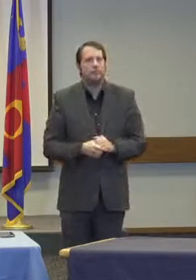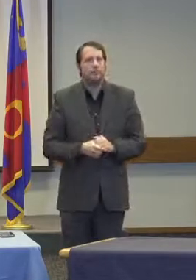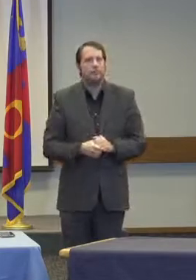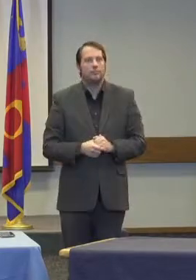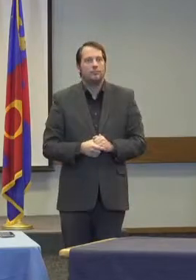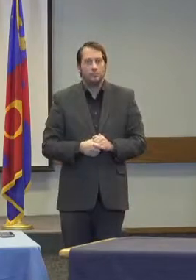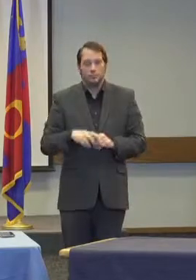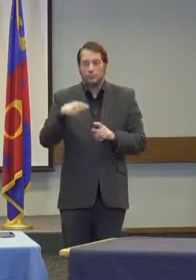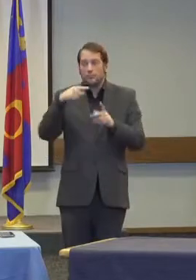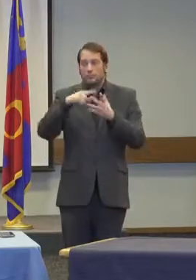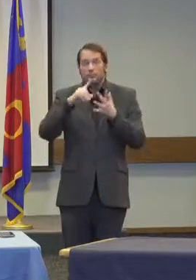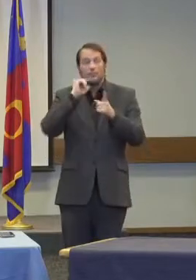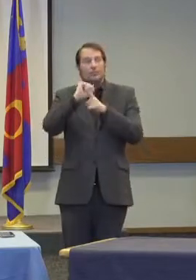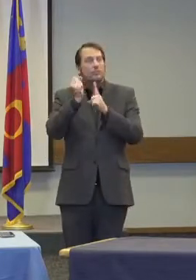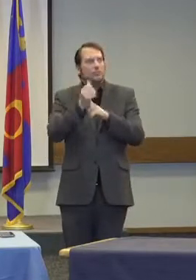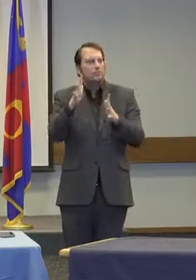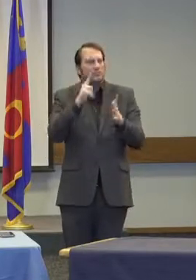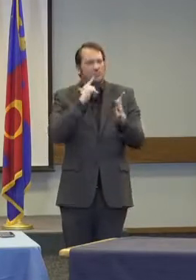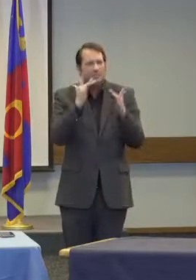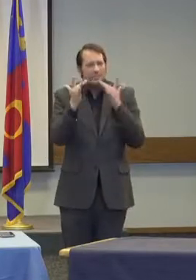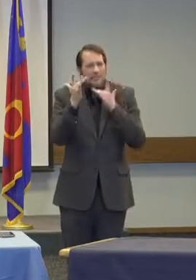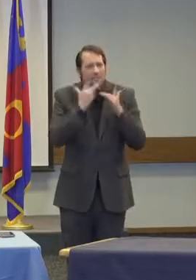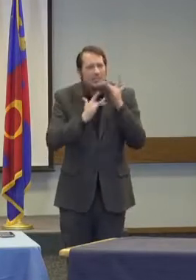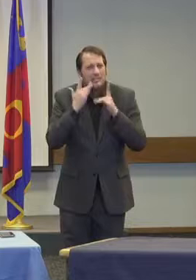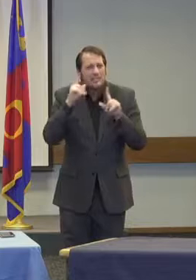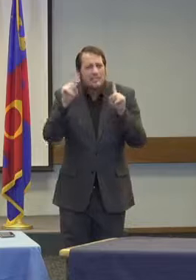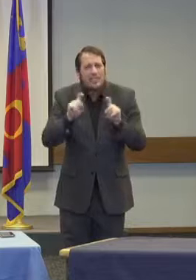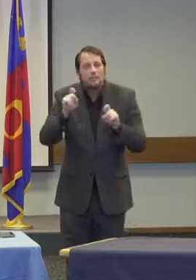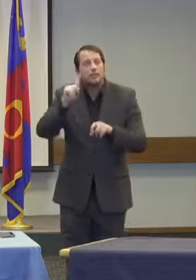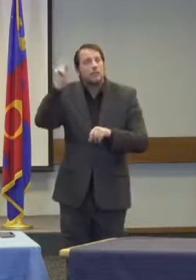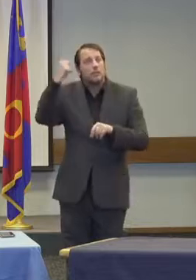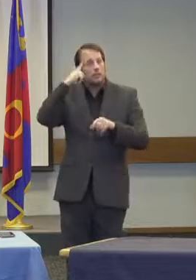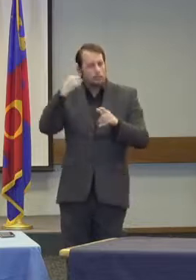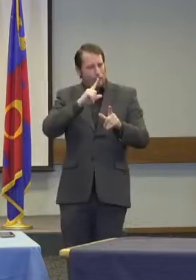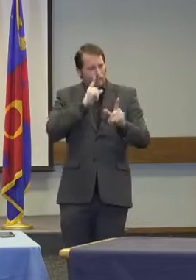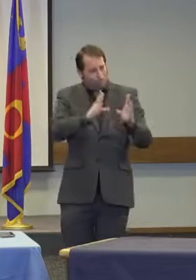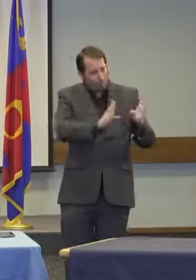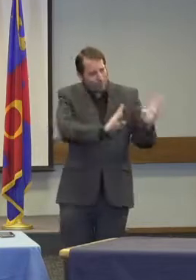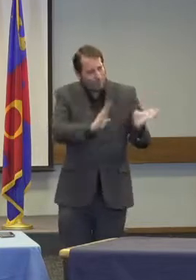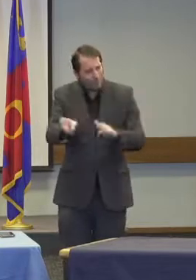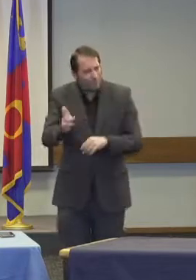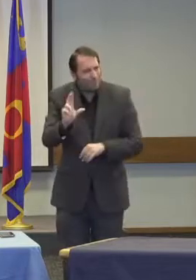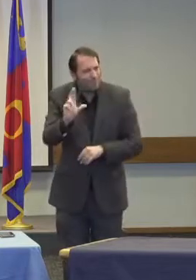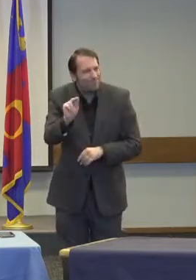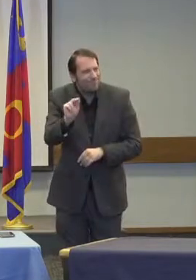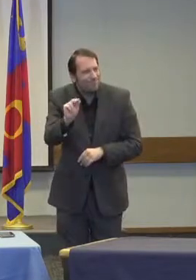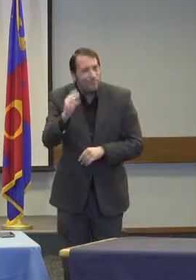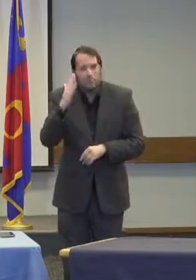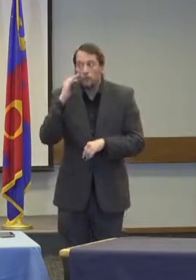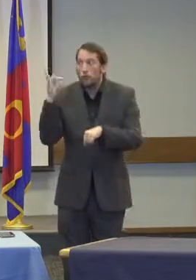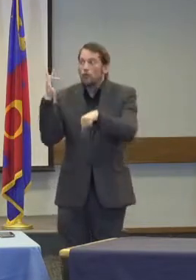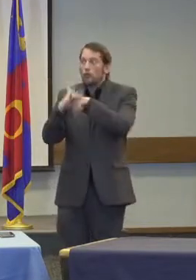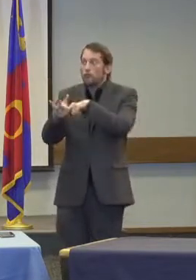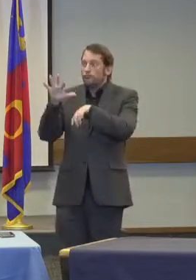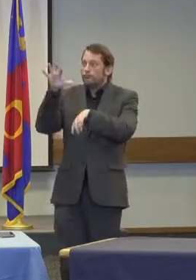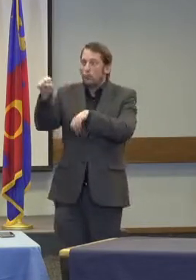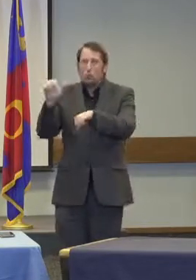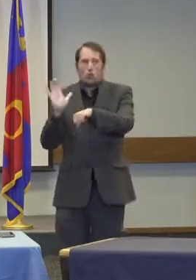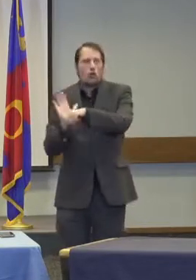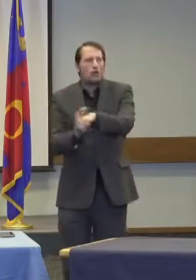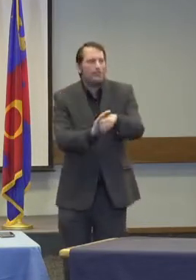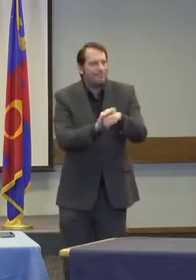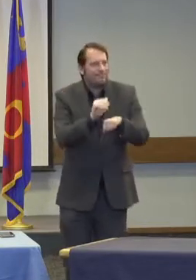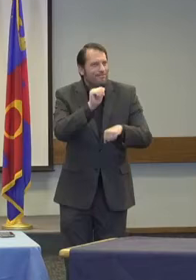did not prepare at all, did not heed early warning signs, left us in a situation where we can't even do fundamental